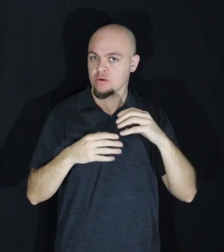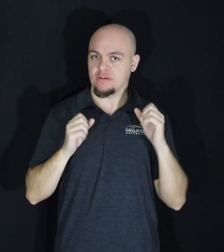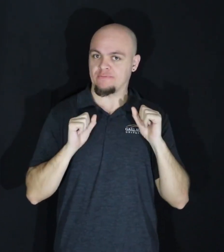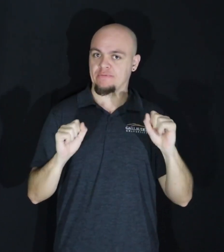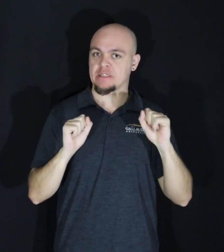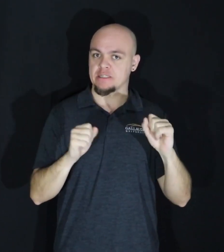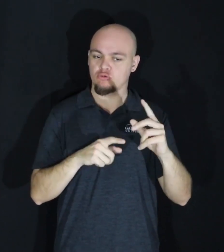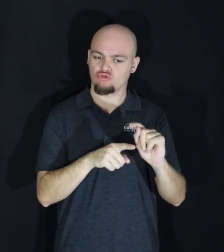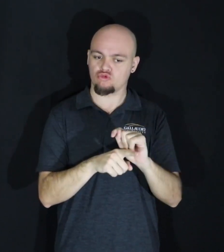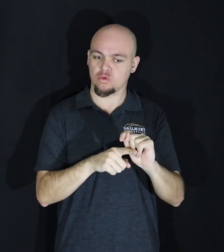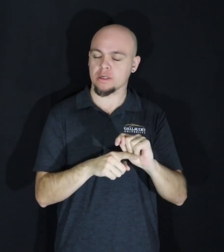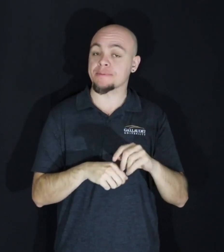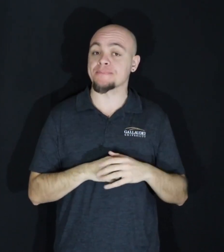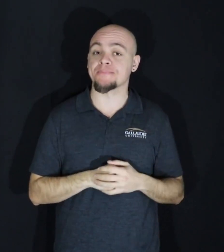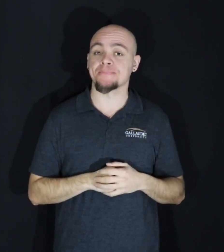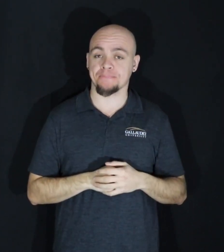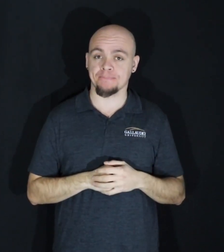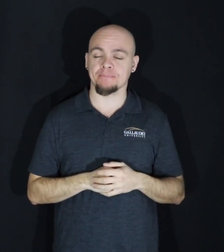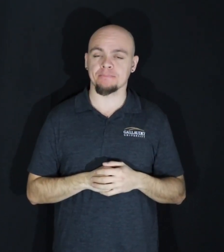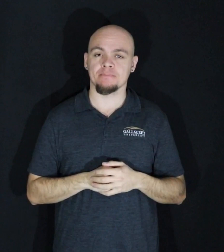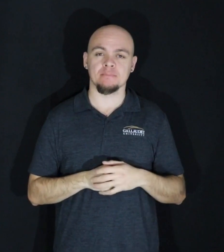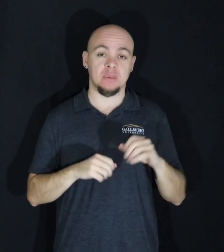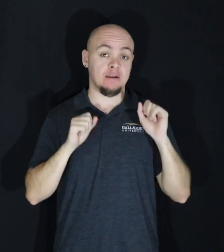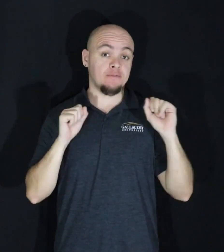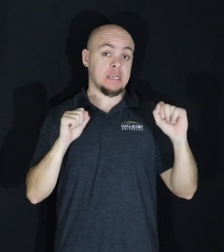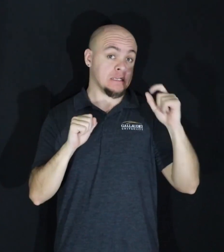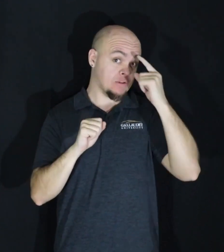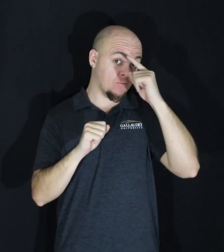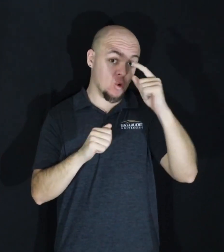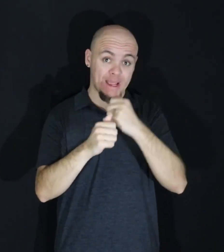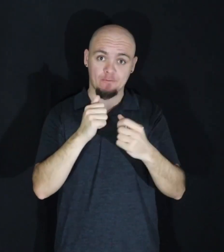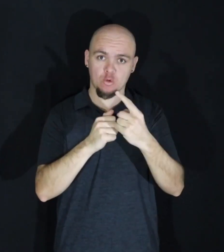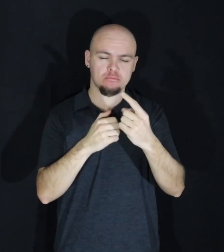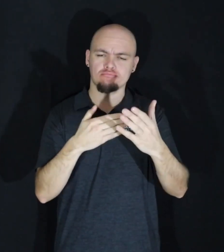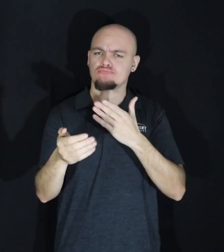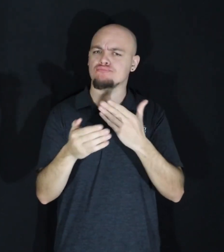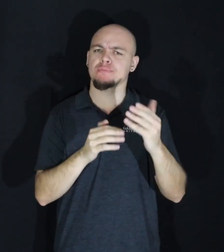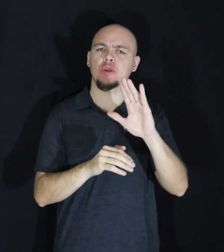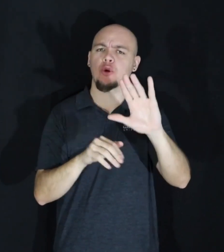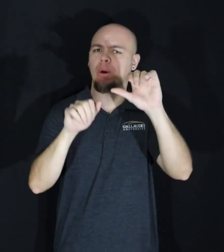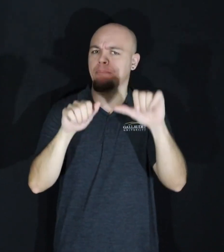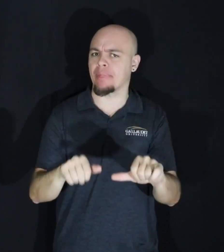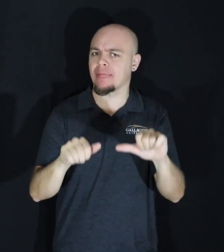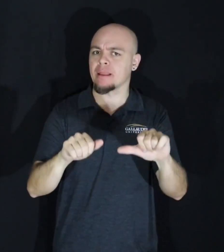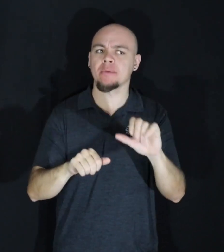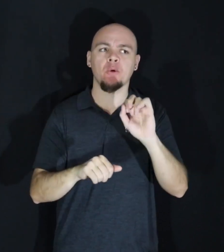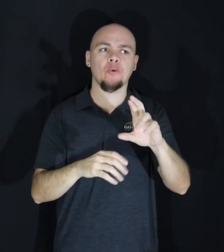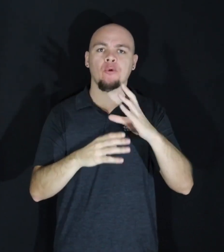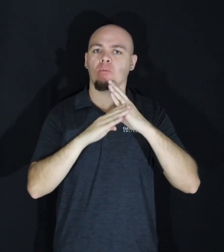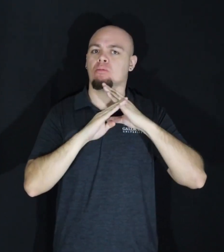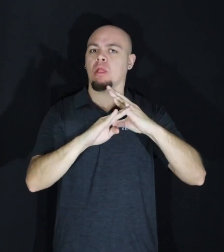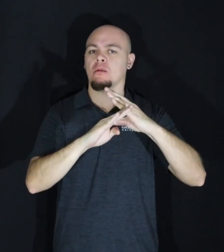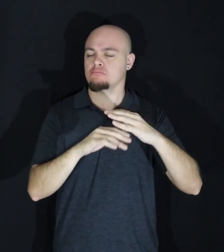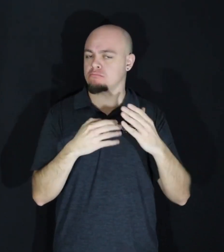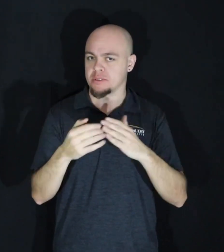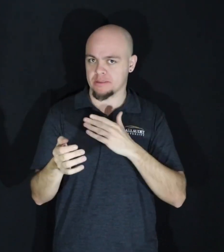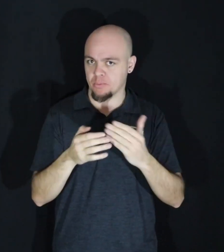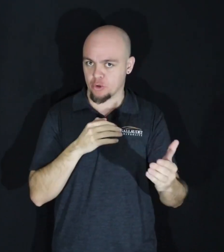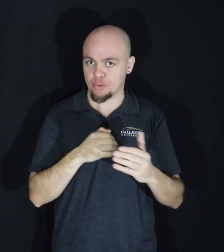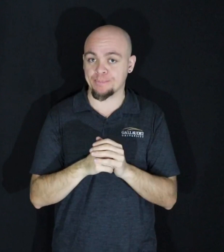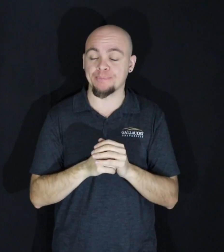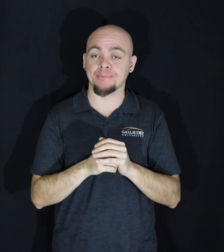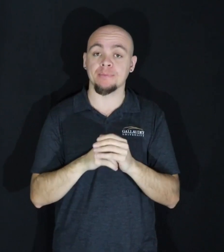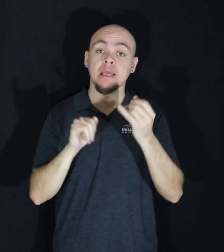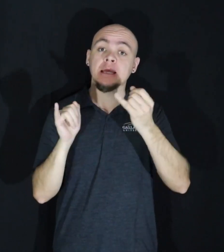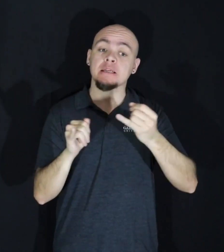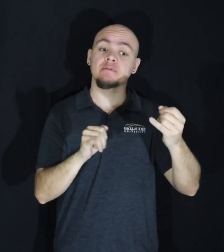training. What if I told you that fitness was for everyone, regardless of ability or impairment? I'm talking about